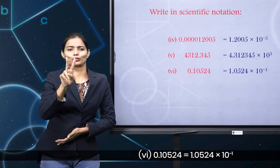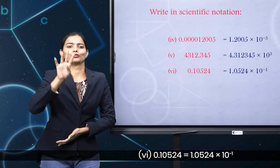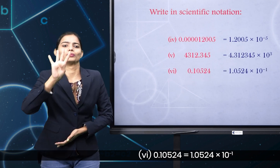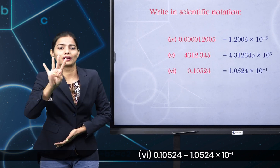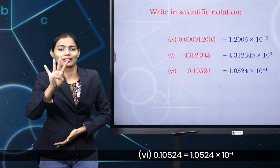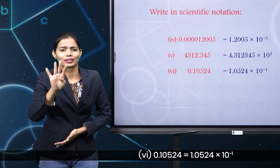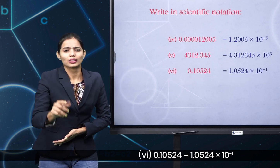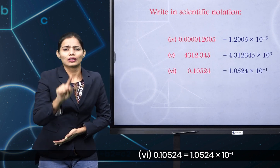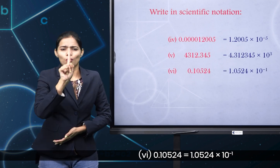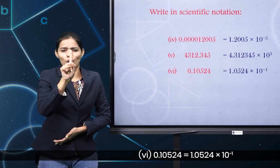0.10524 is equal to